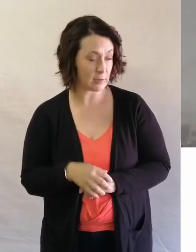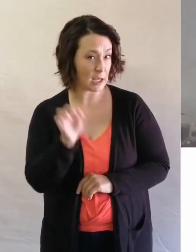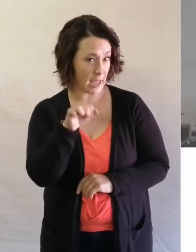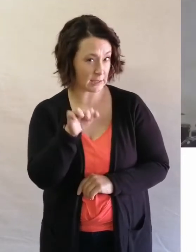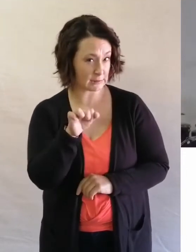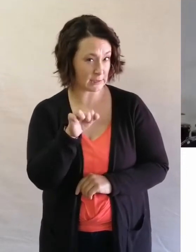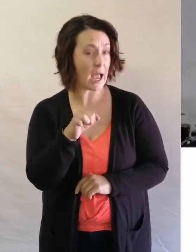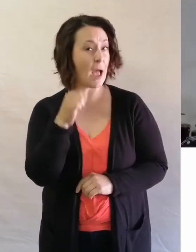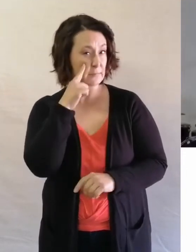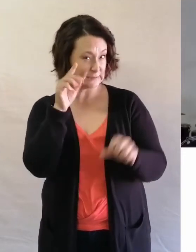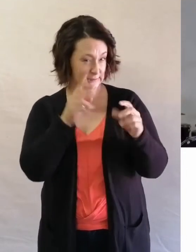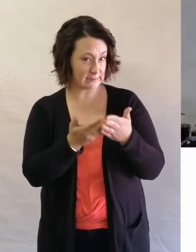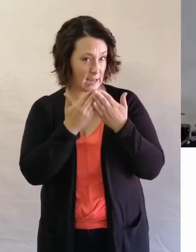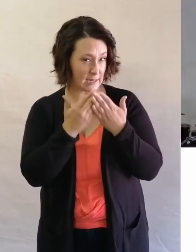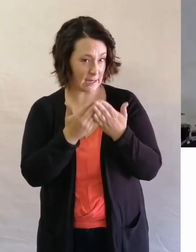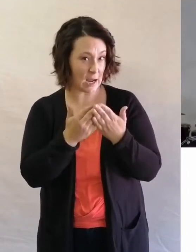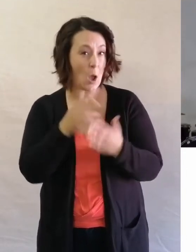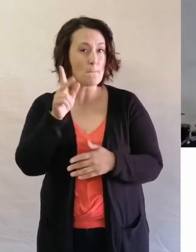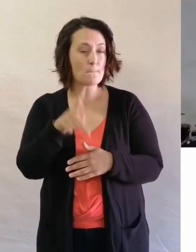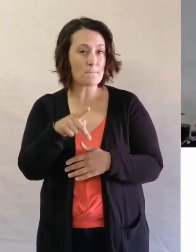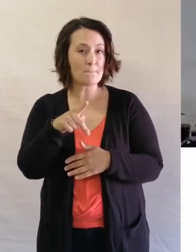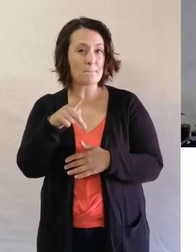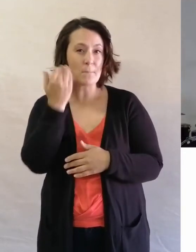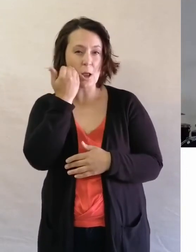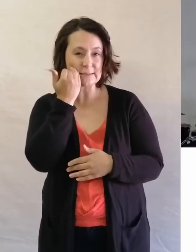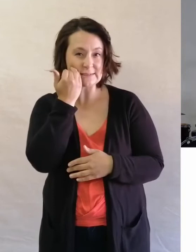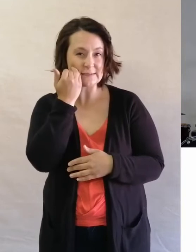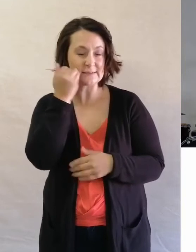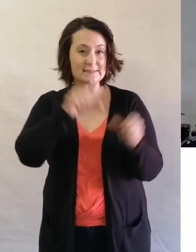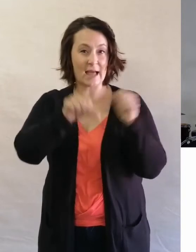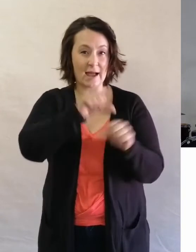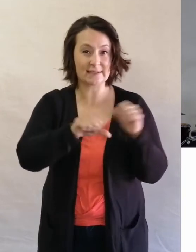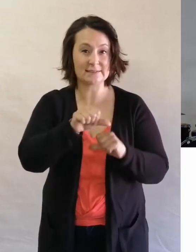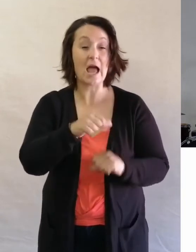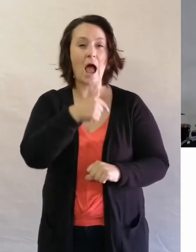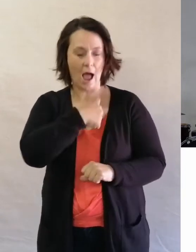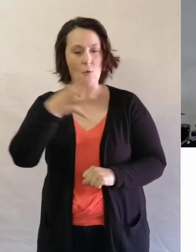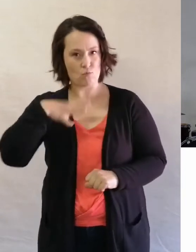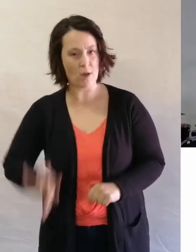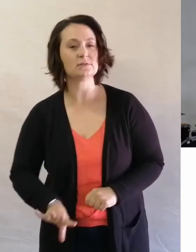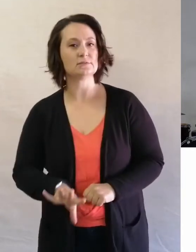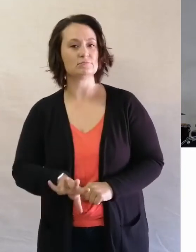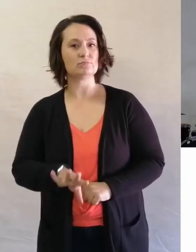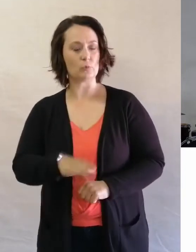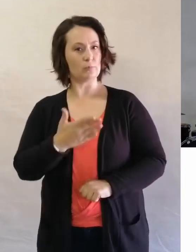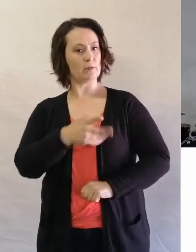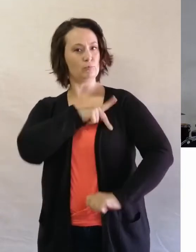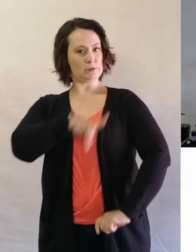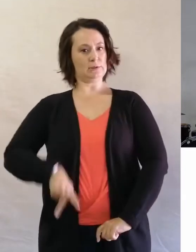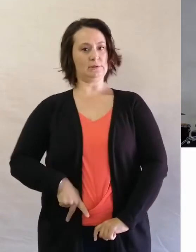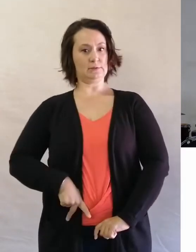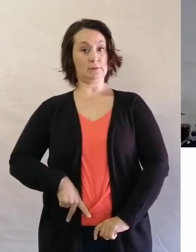I'm studying political science because I want to be the president of the Republic of South Africa. So I